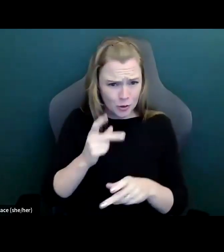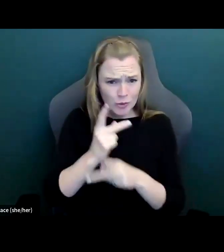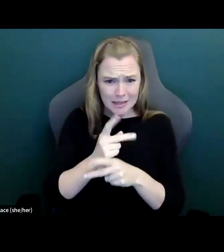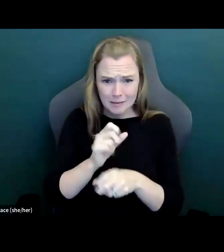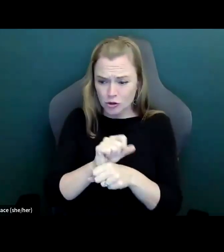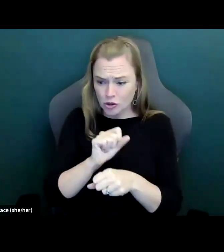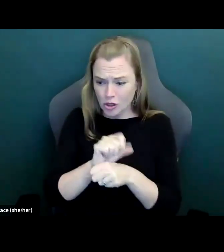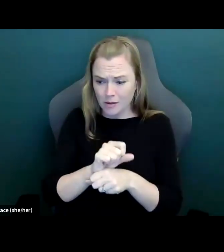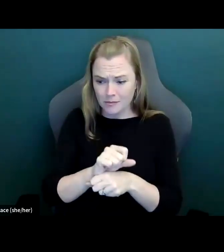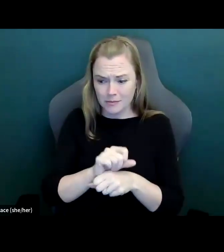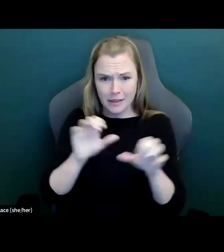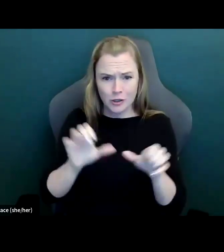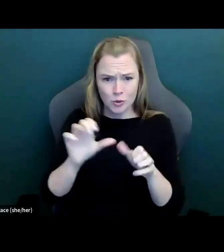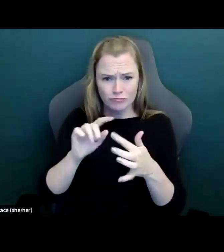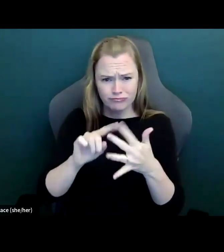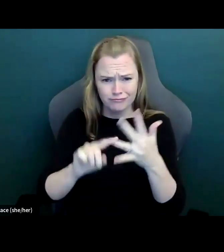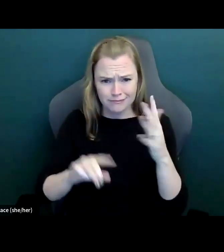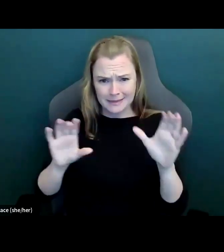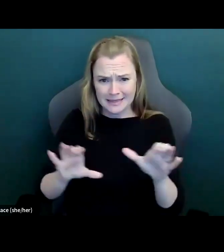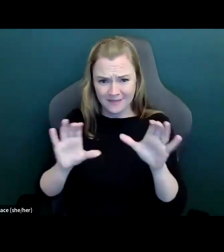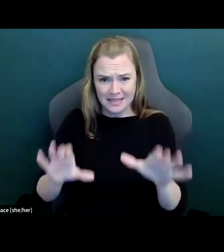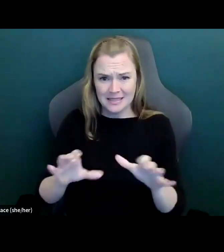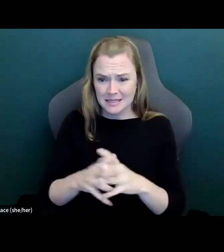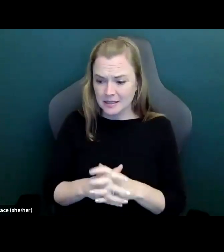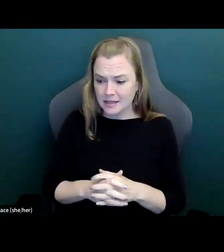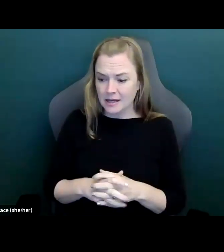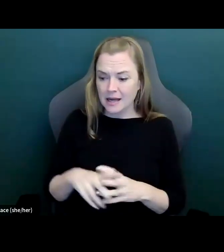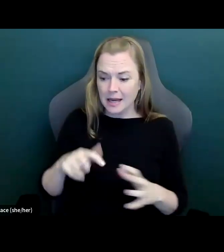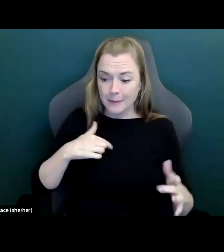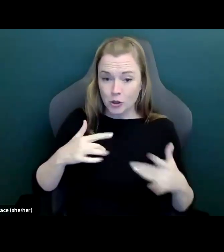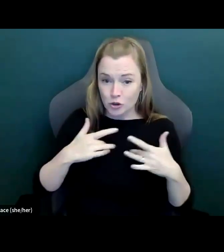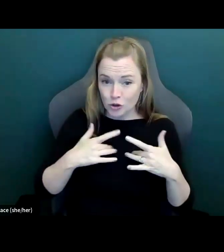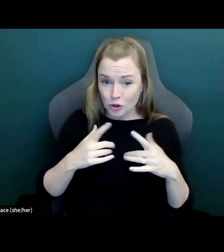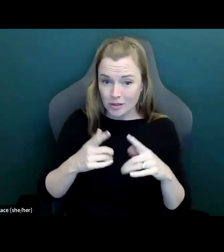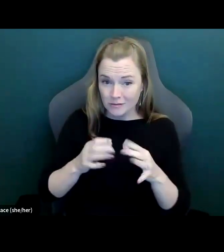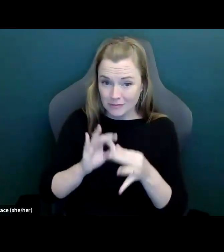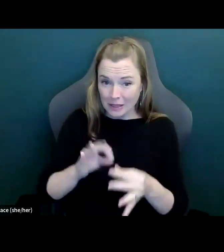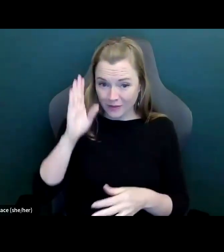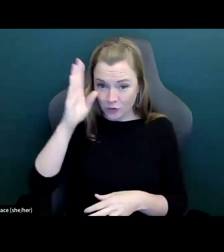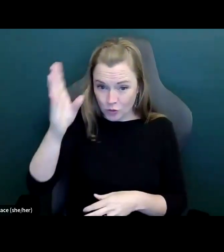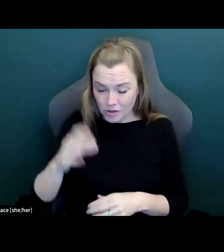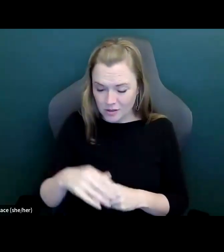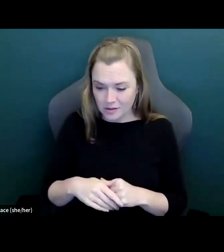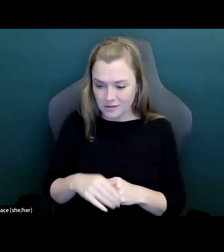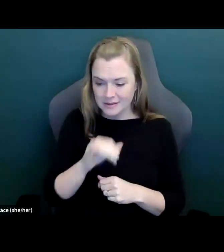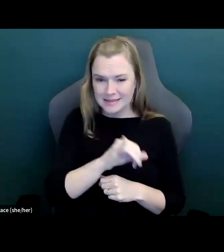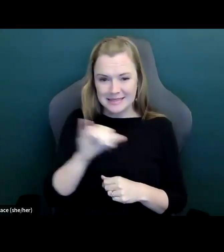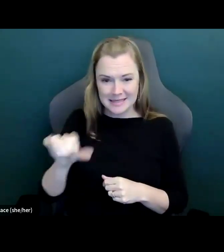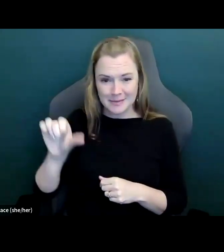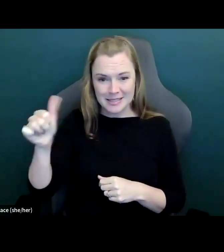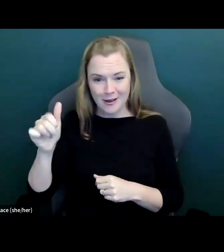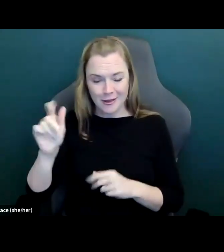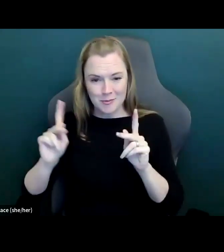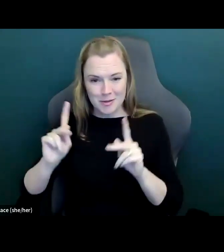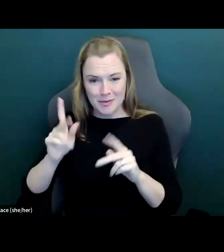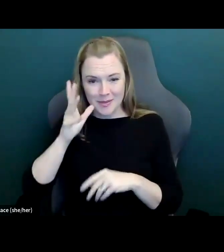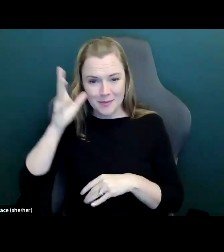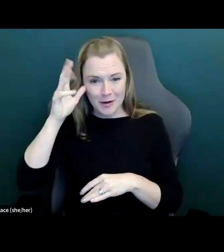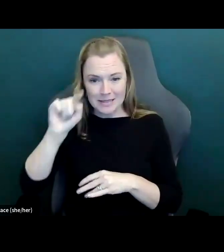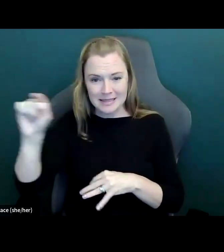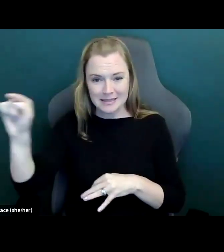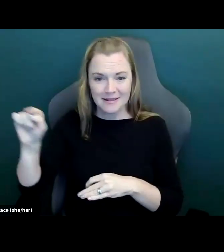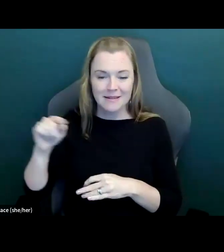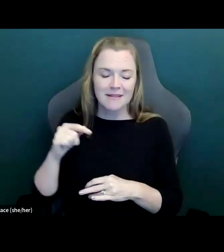all the activities he loves. While I'm concerned about the future, I mean, like the other speakers, that is the biggest